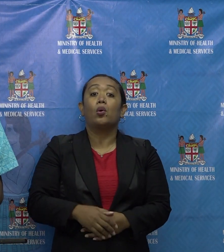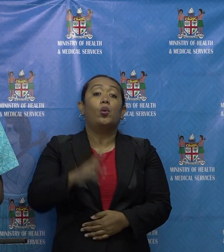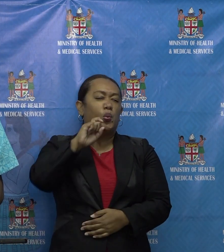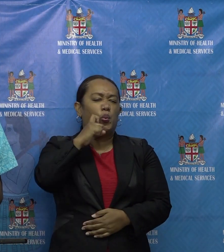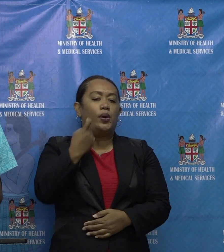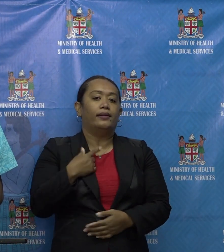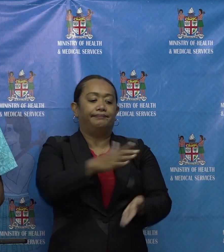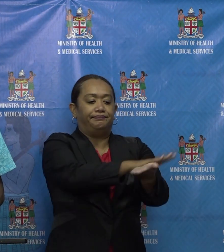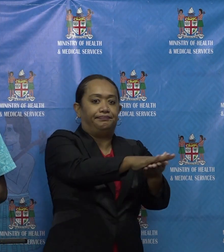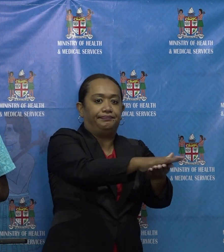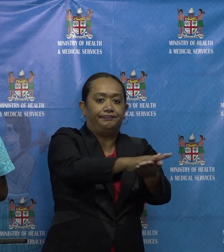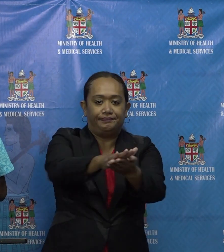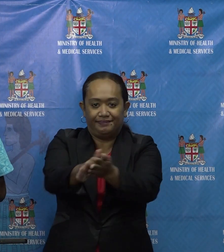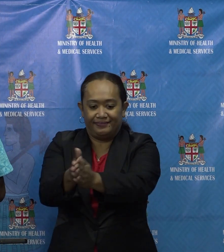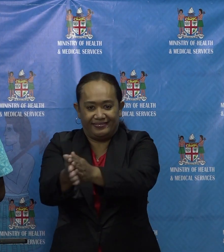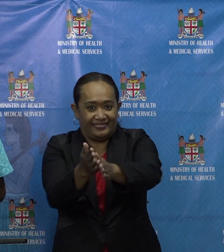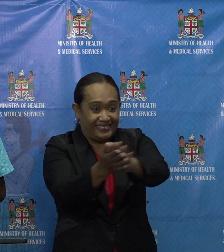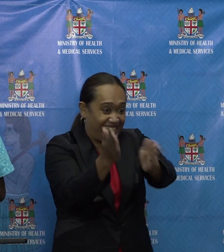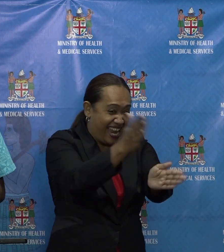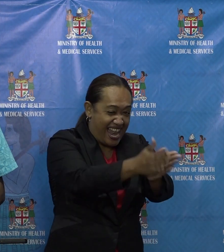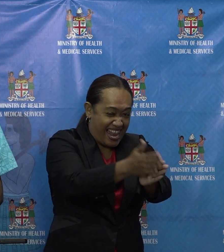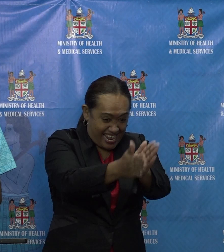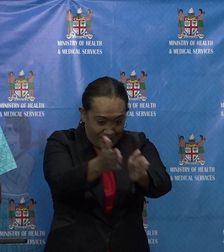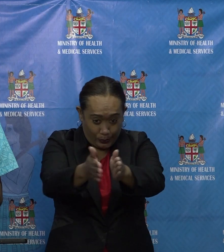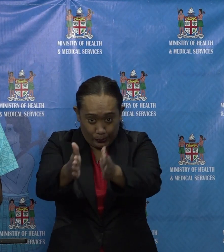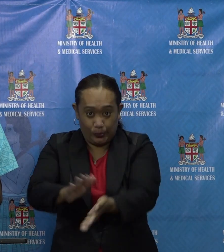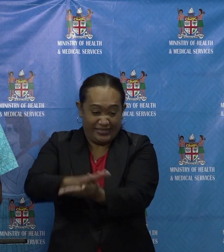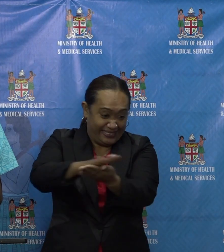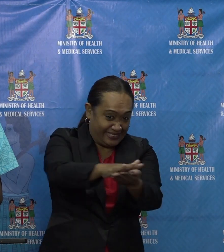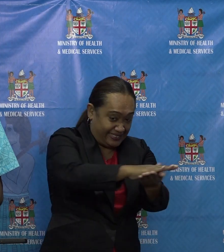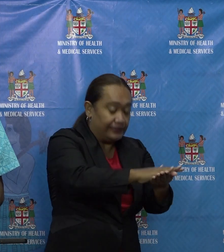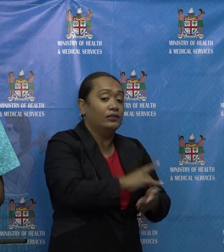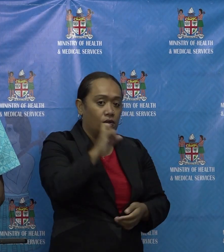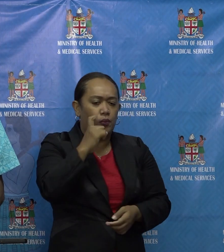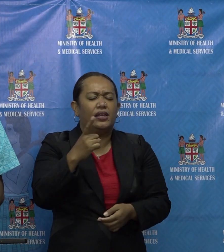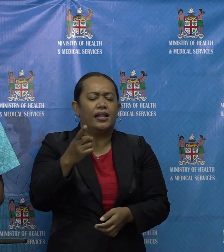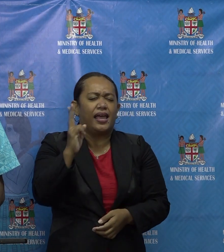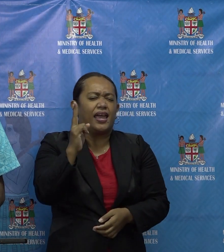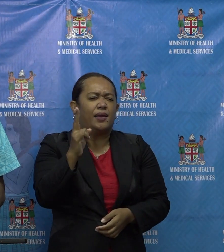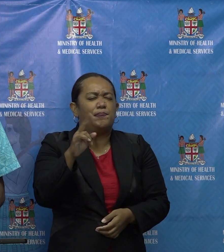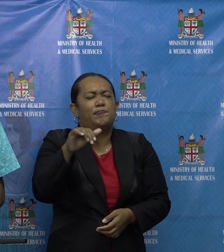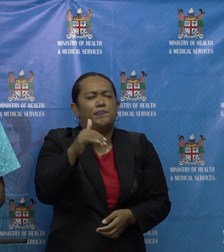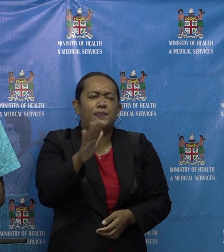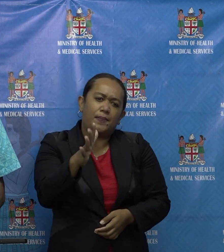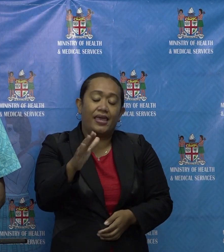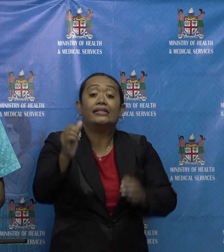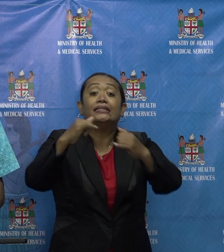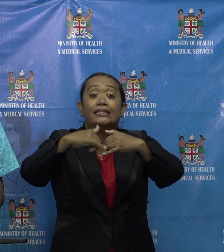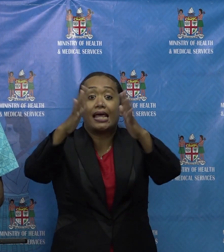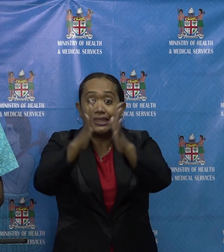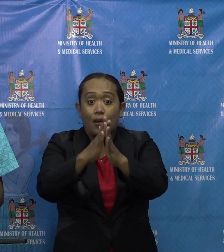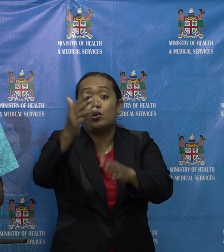decontaminated, and the team is working hard to for the centre to reopen on Sunday morning, 9th of